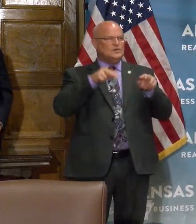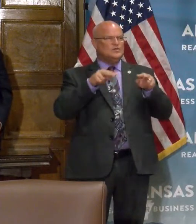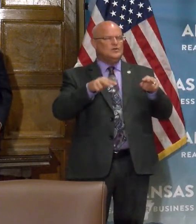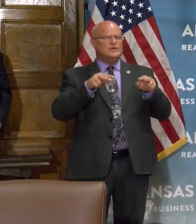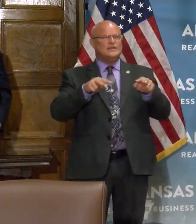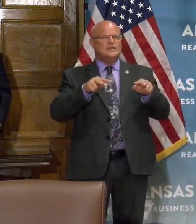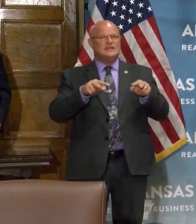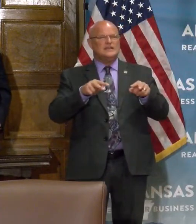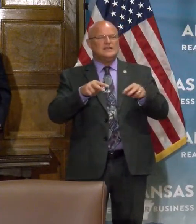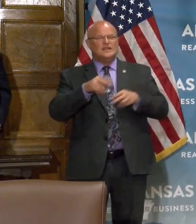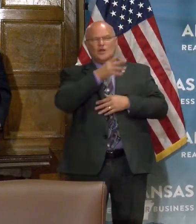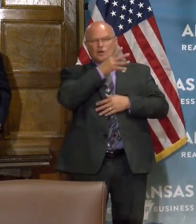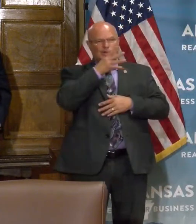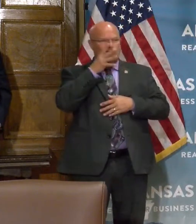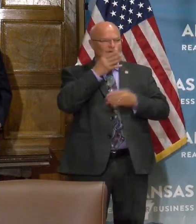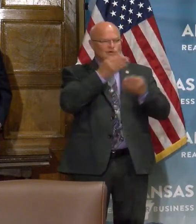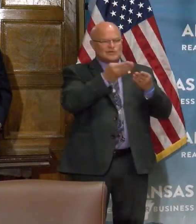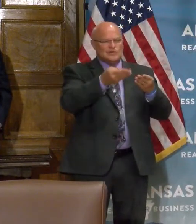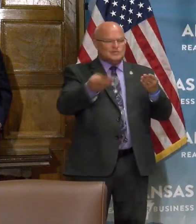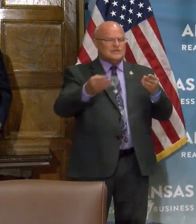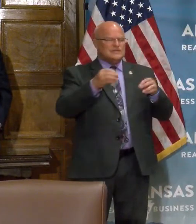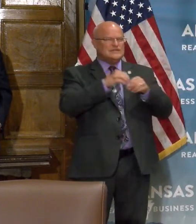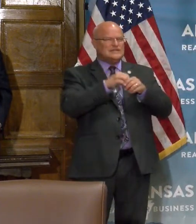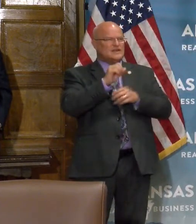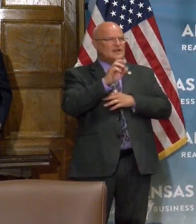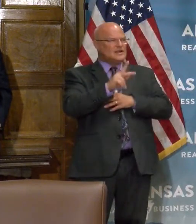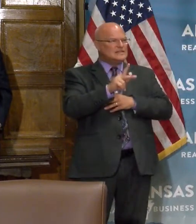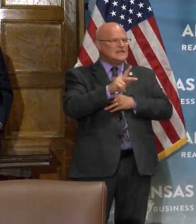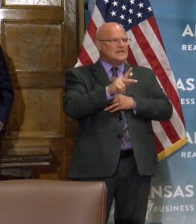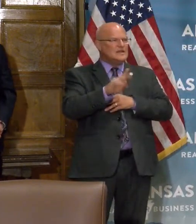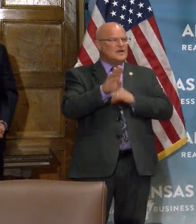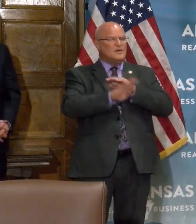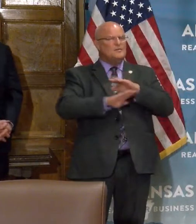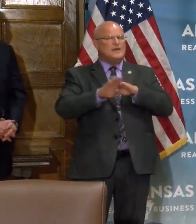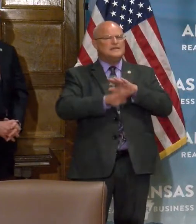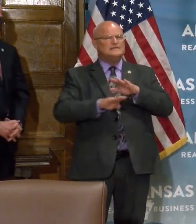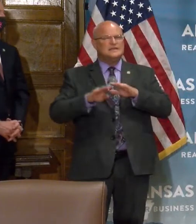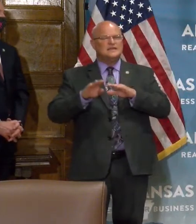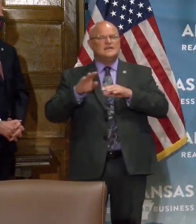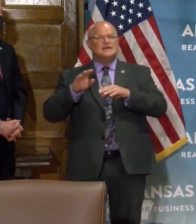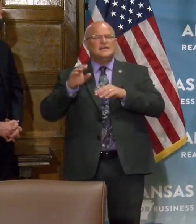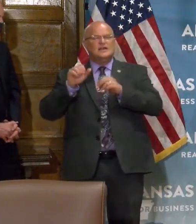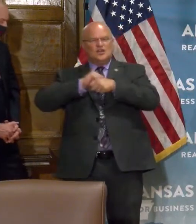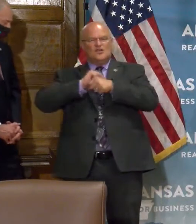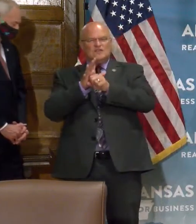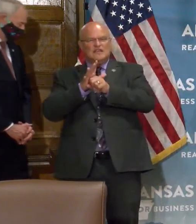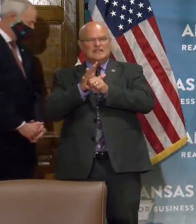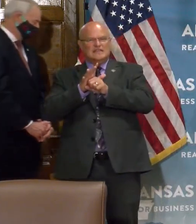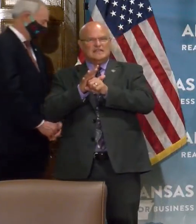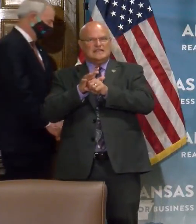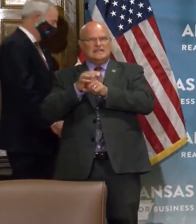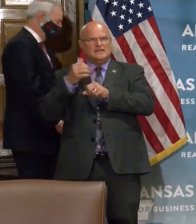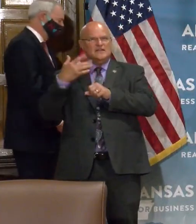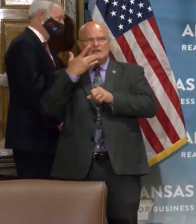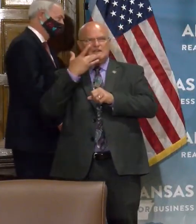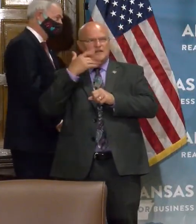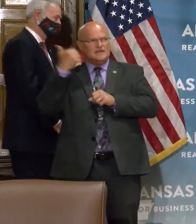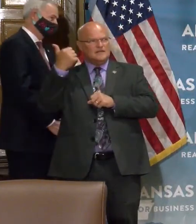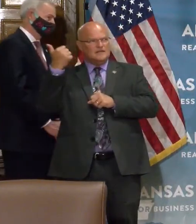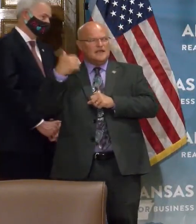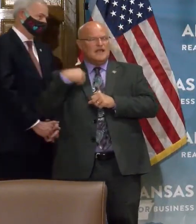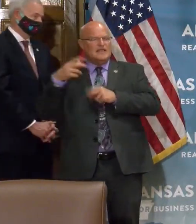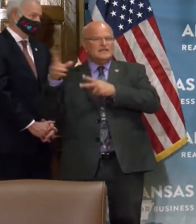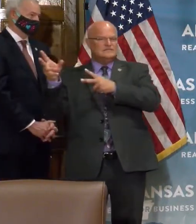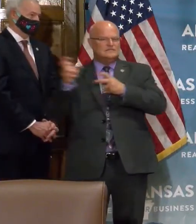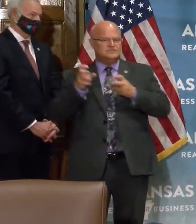rural transmissibility in the state of Arkansas, that's based on previous rural transmissibility of COVID-19 in the state of Arkansas, rather than extrapolating